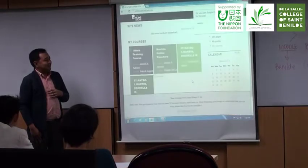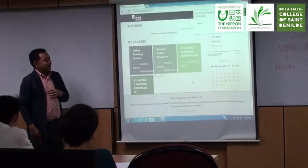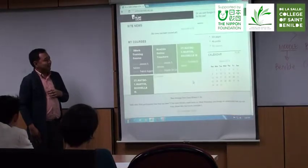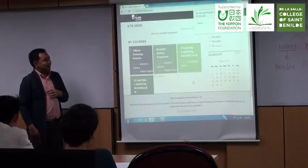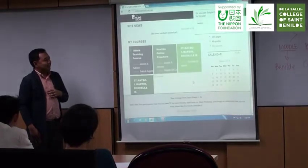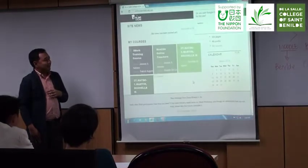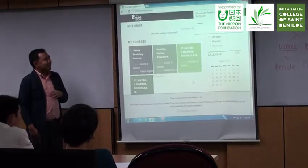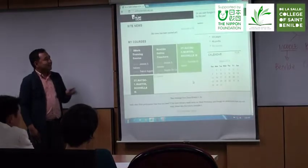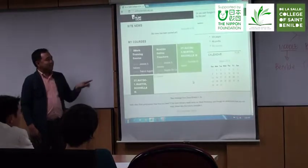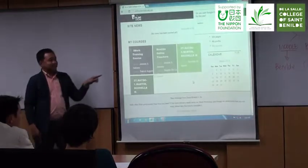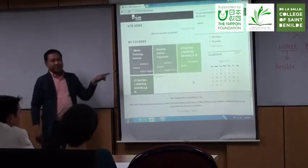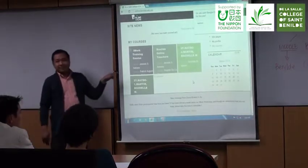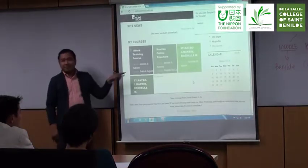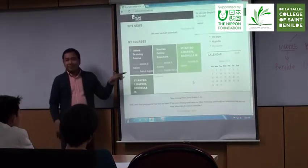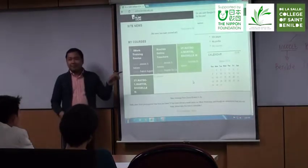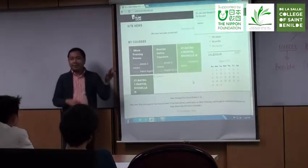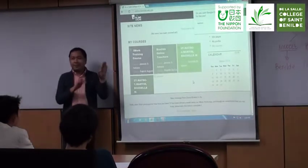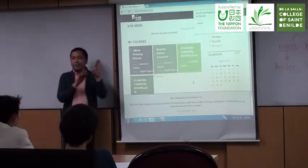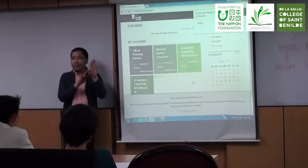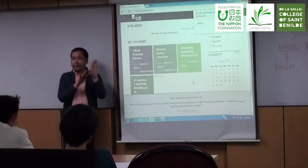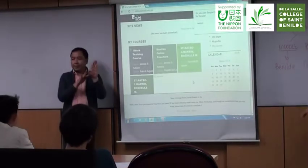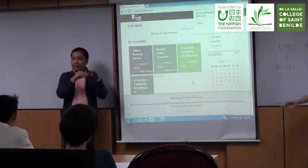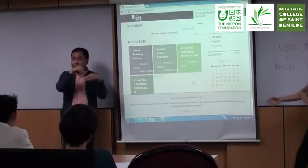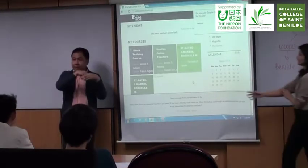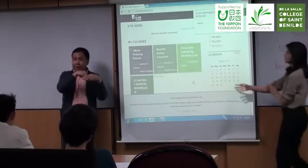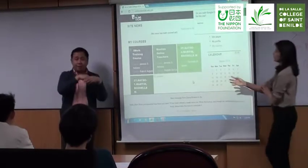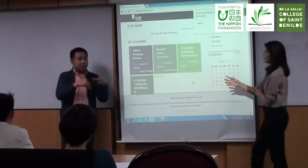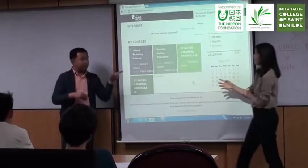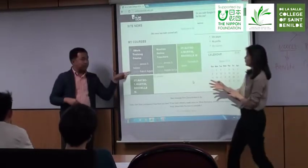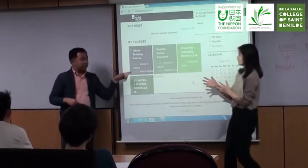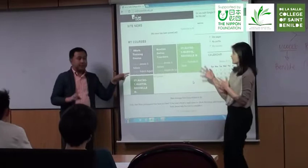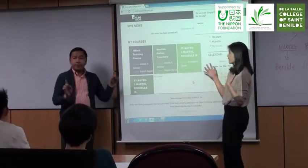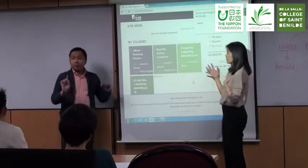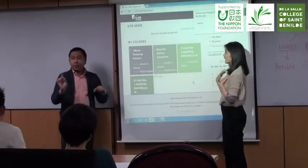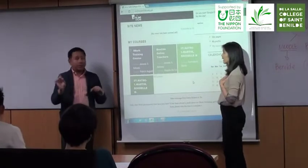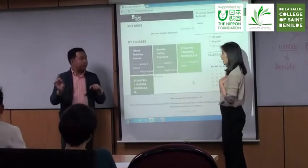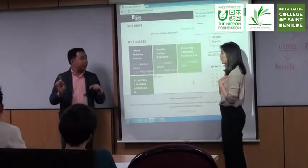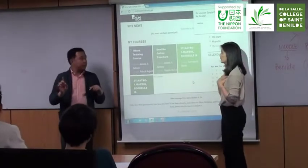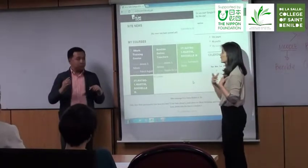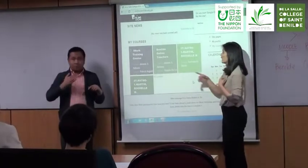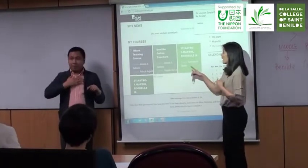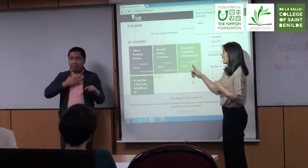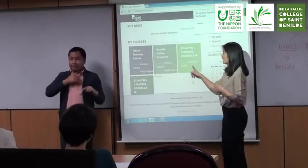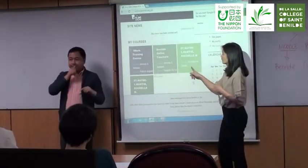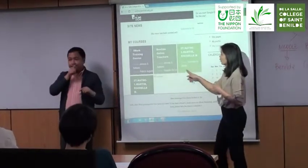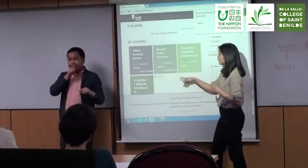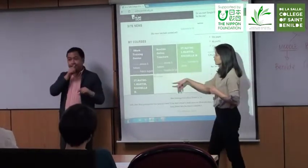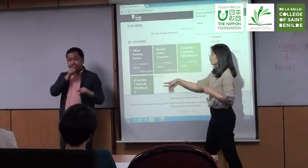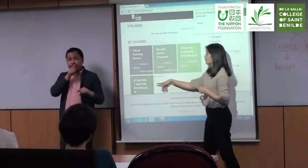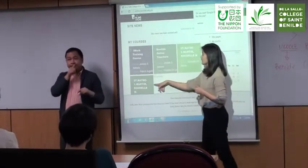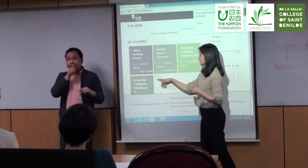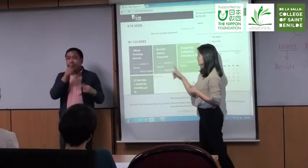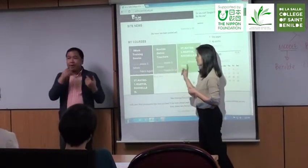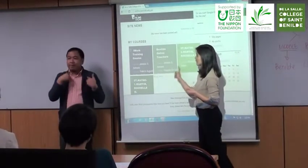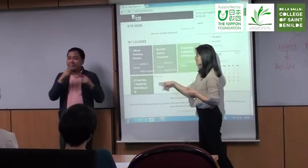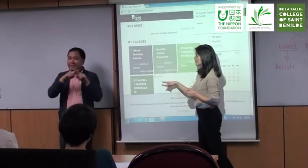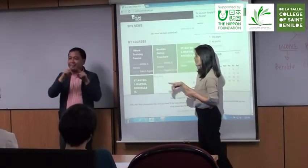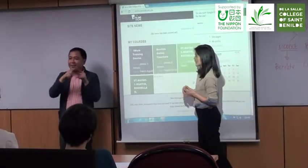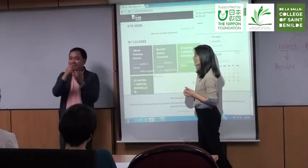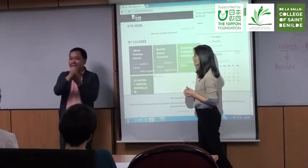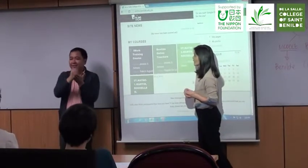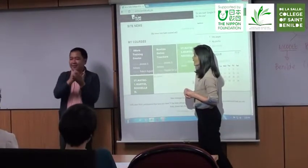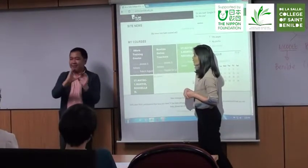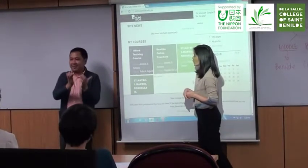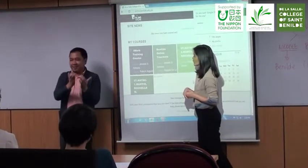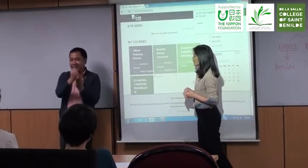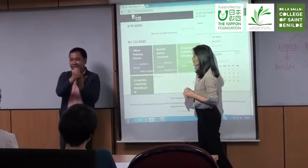okay, so this is the Built Online. Inside the Built Online, this is my account. I have all the courses that I'm